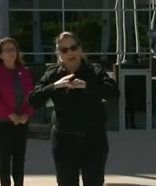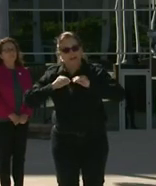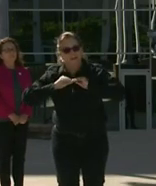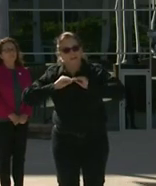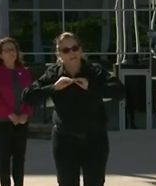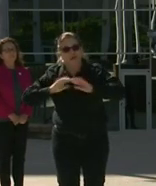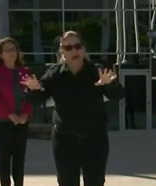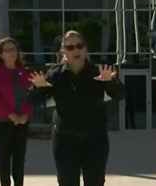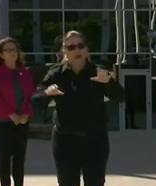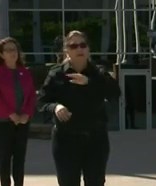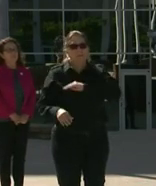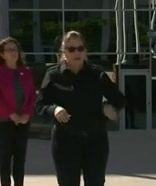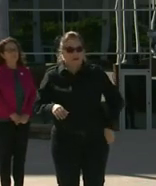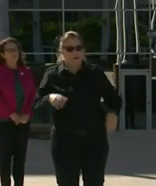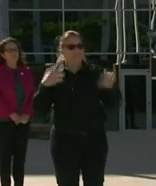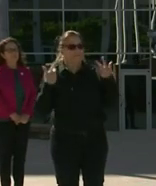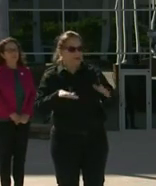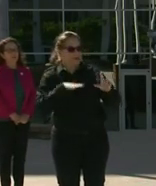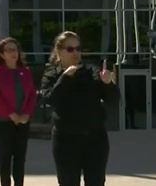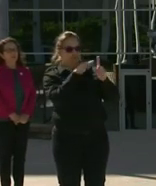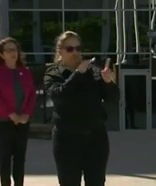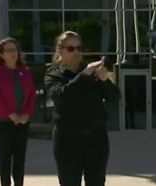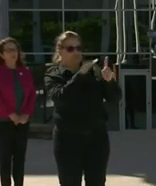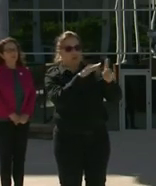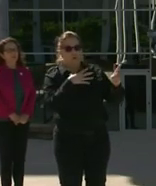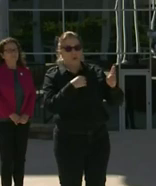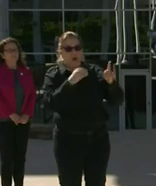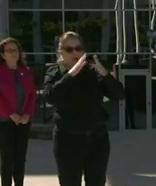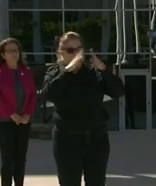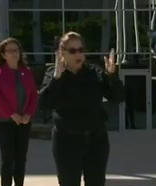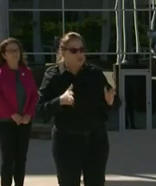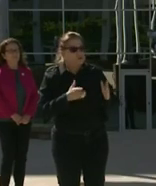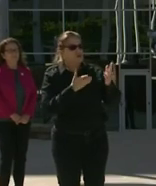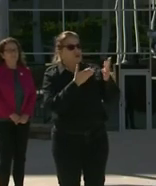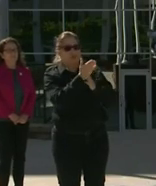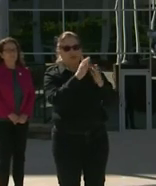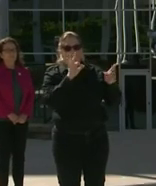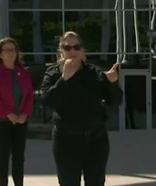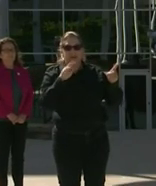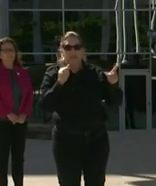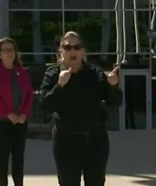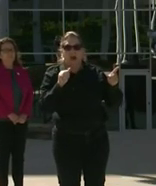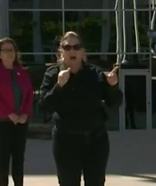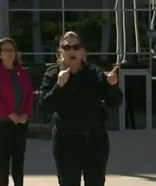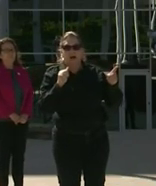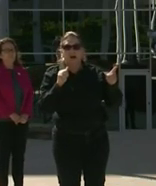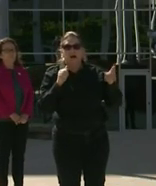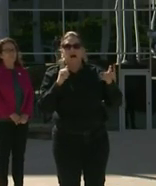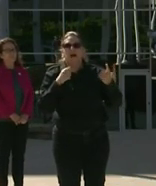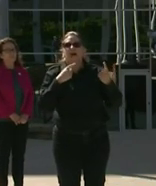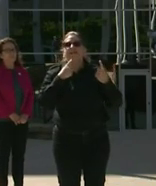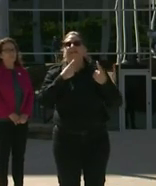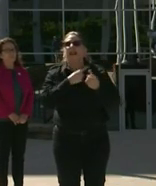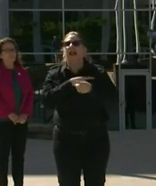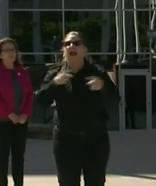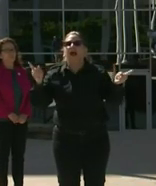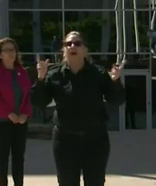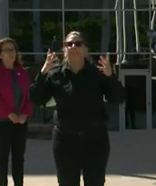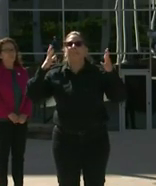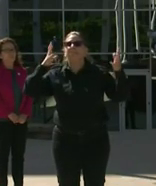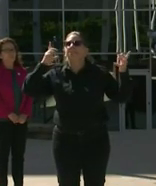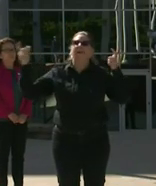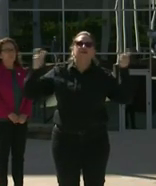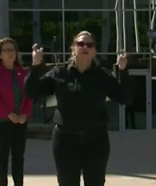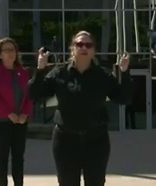Management Agency, or FEMA, to declare a major disaster for the District of Columbia. I'm here to report that yesterday